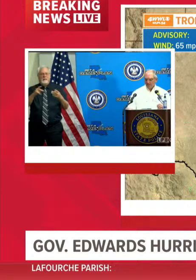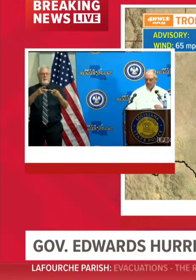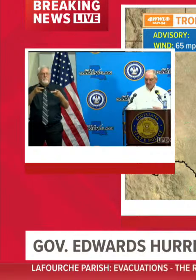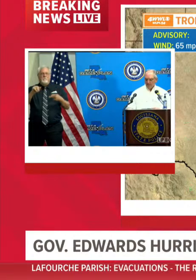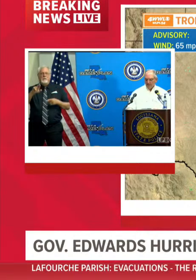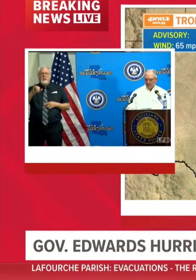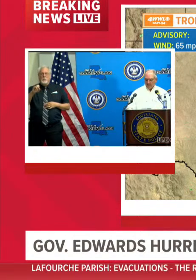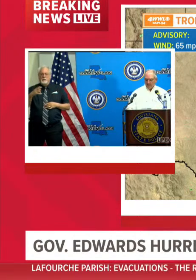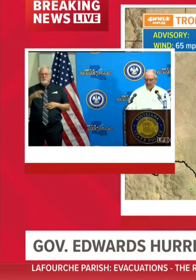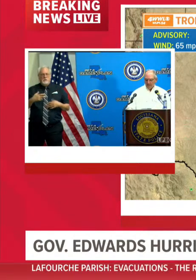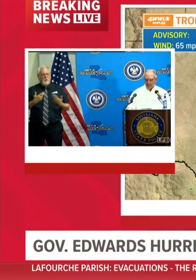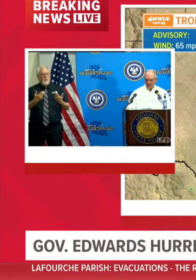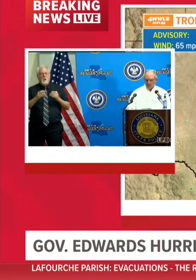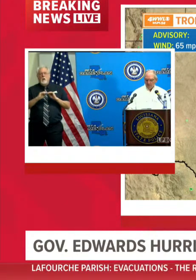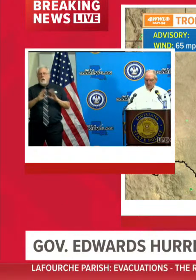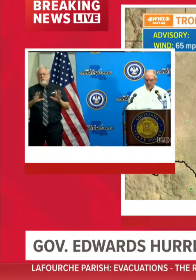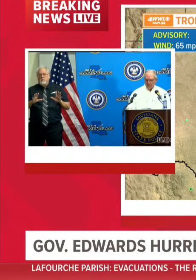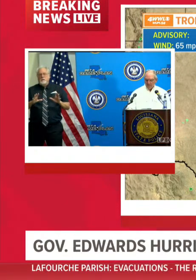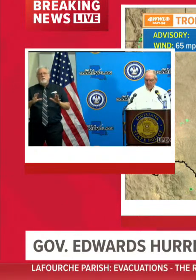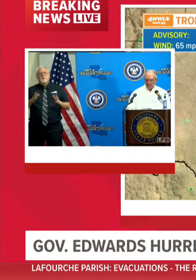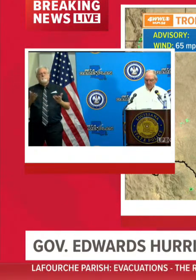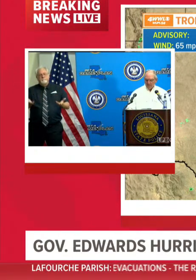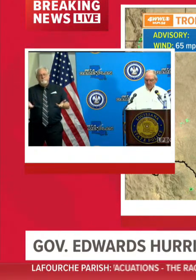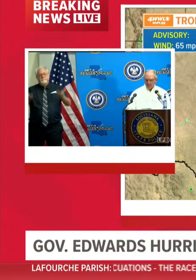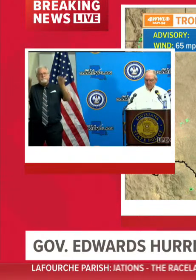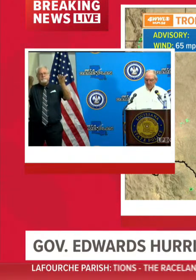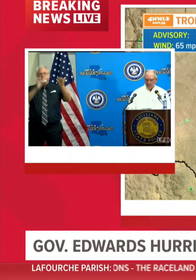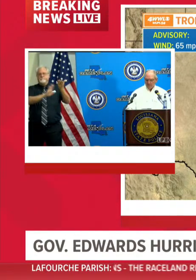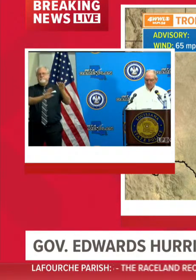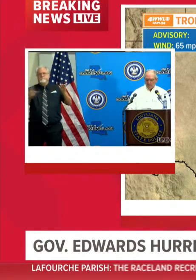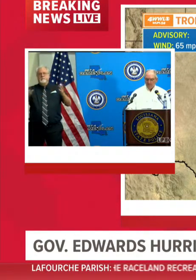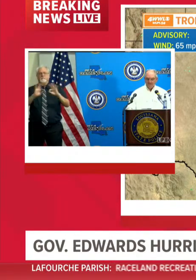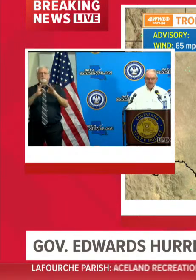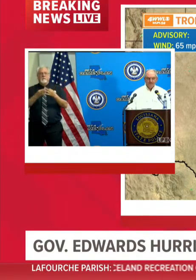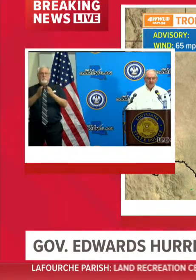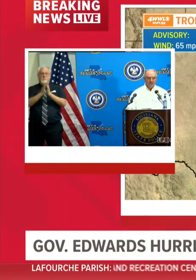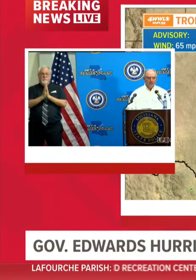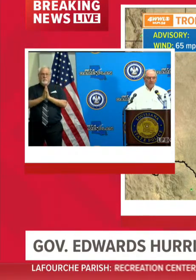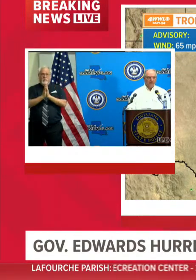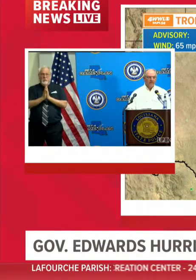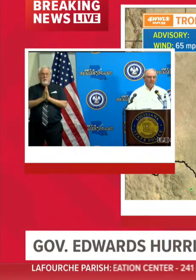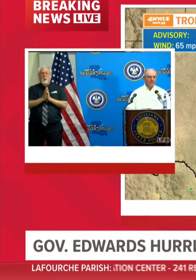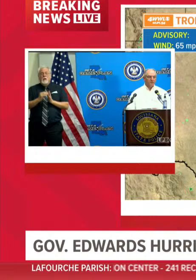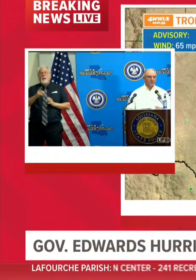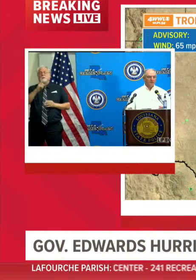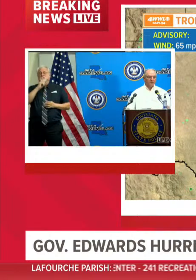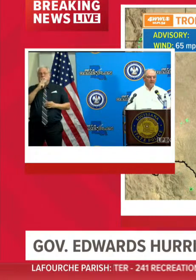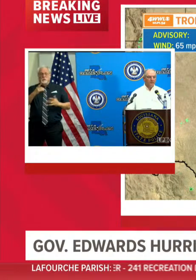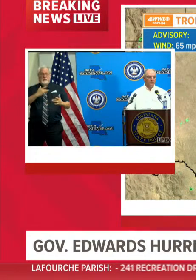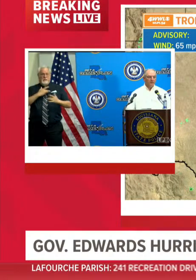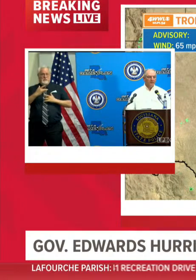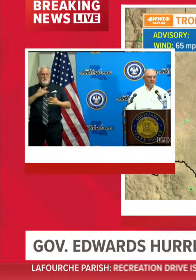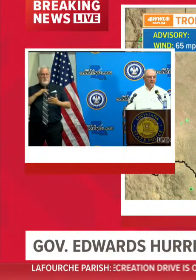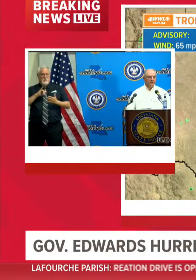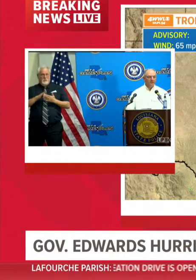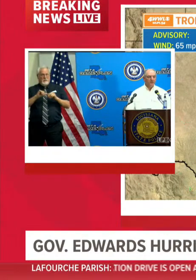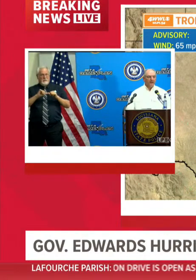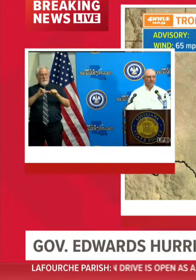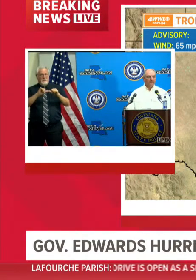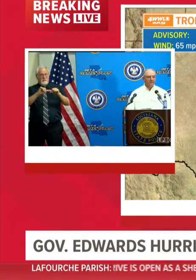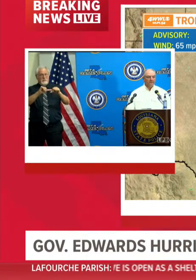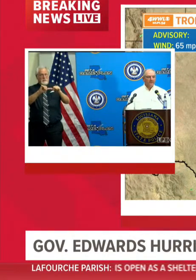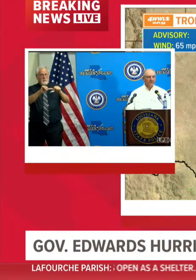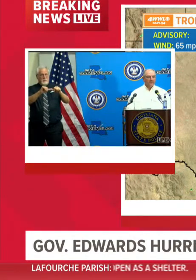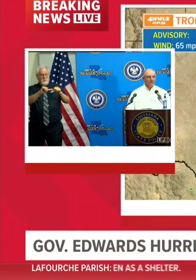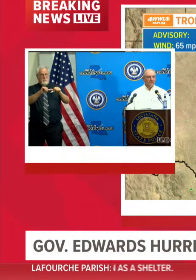Obviously, I'm asking that we all lift up these families in prayer, and certainly I'm concerned that as we continue to go